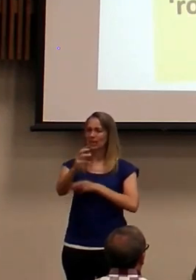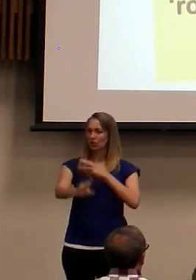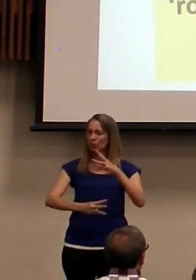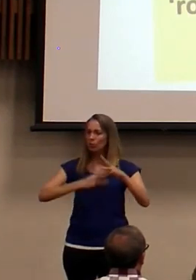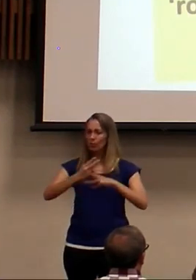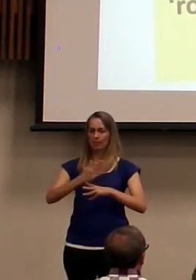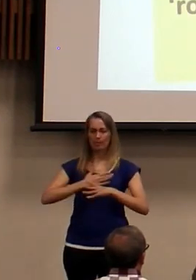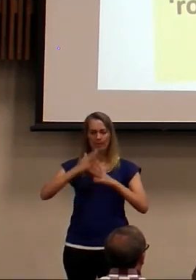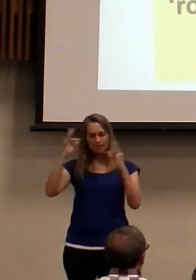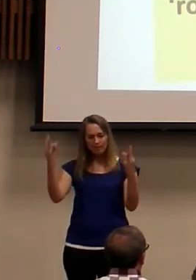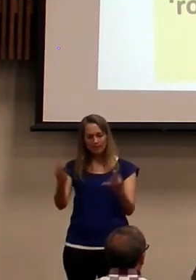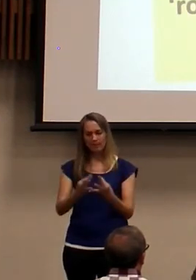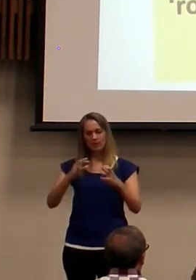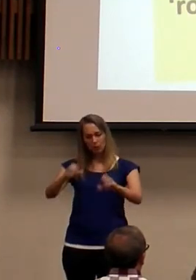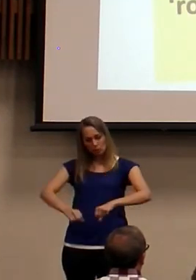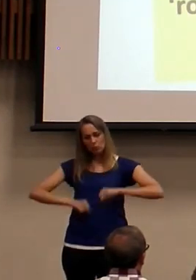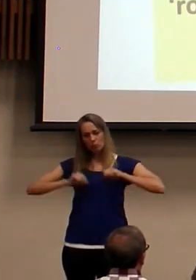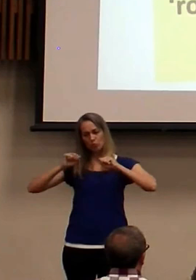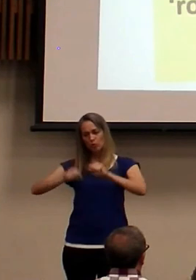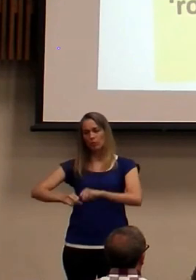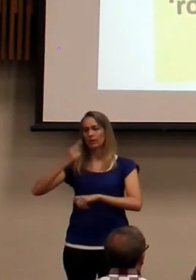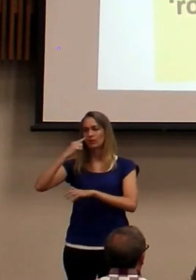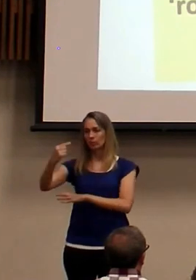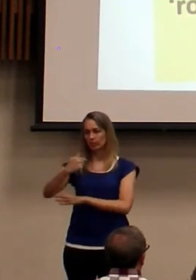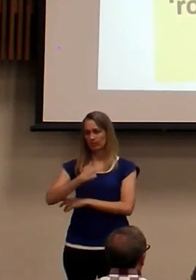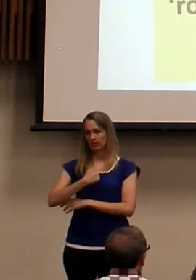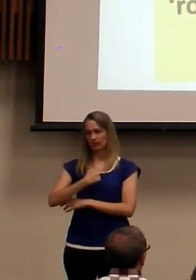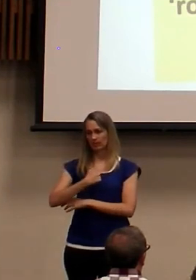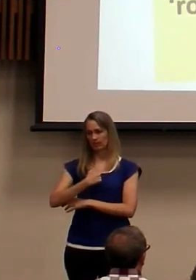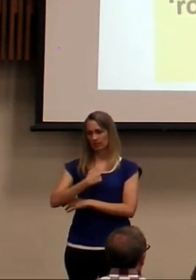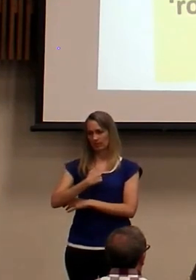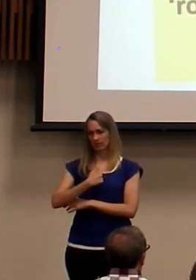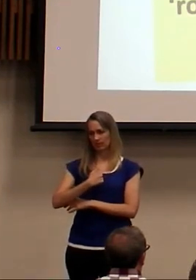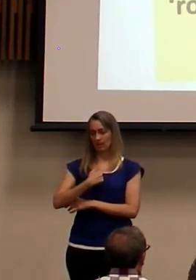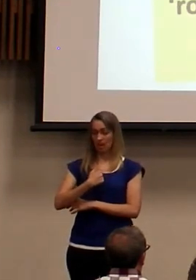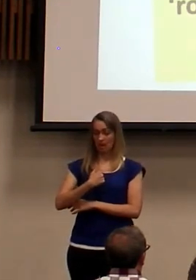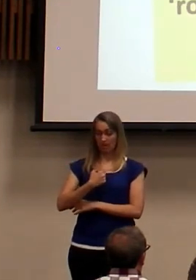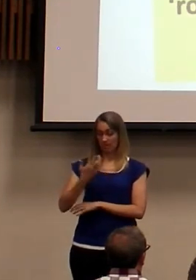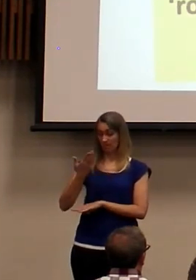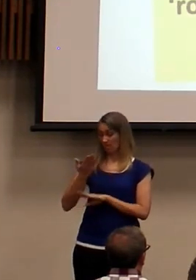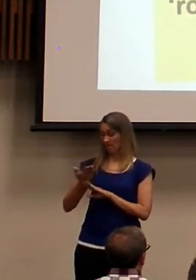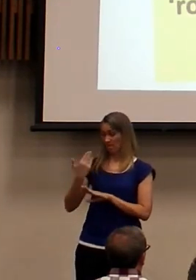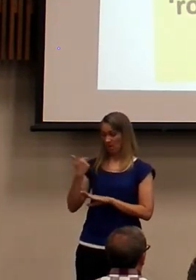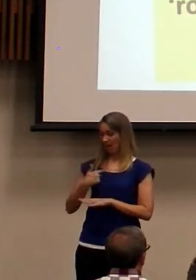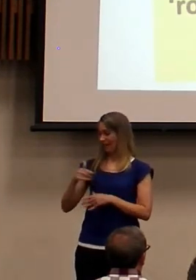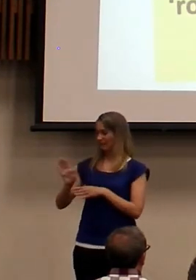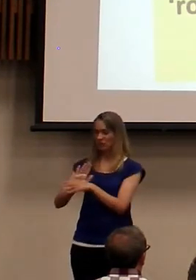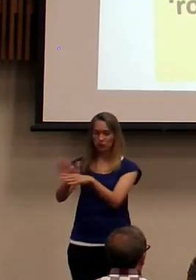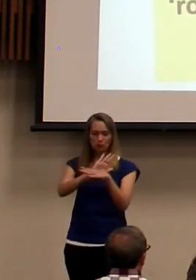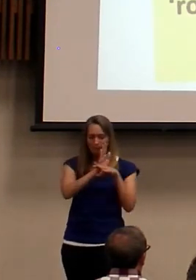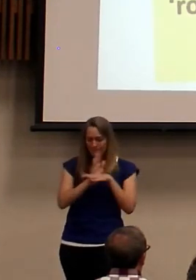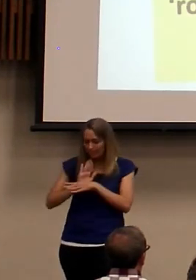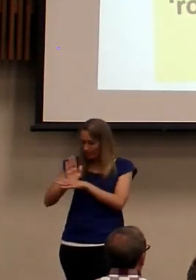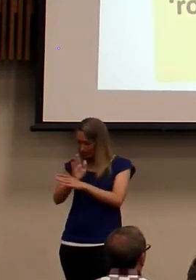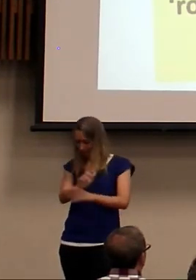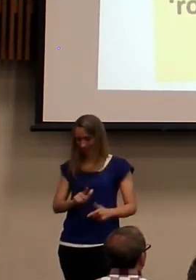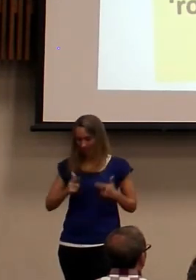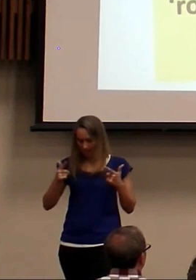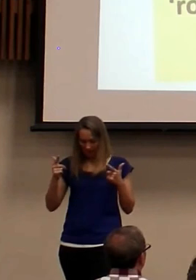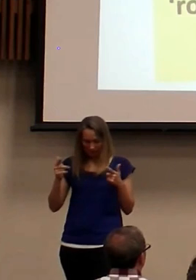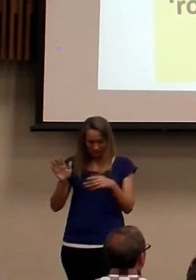my family rose for me. And I was so busy wanting to do everything else in life that